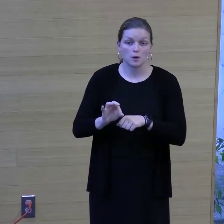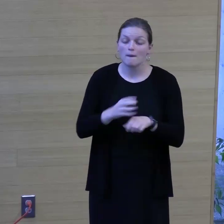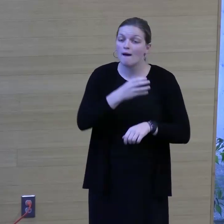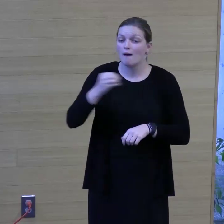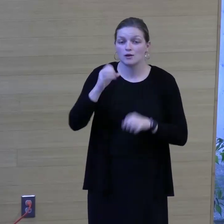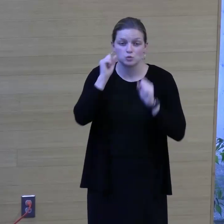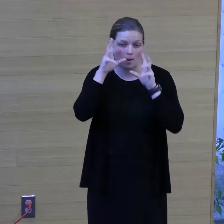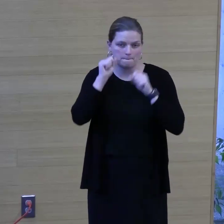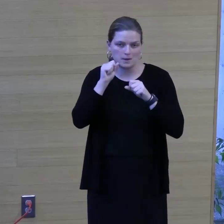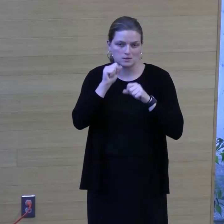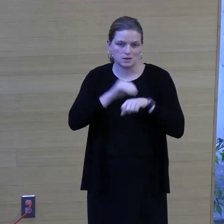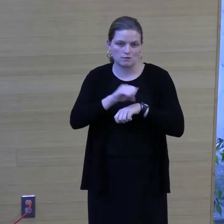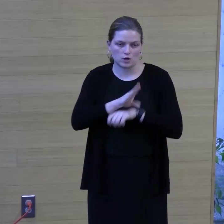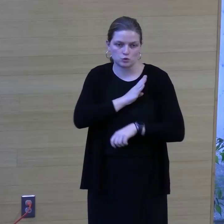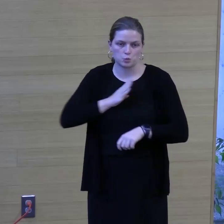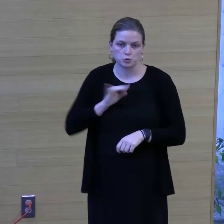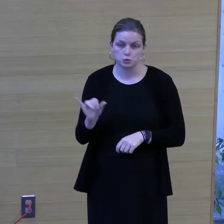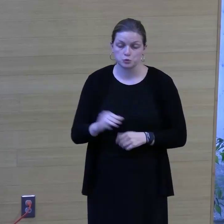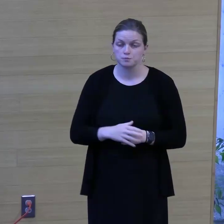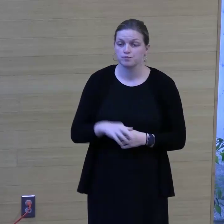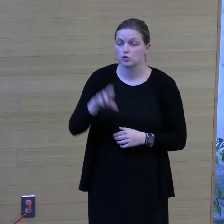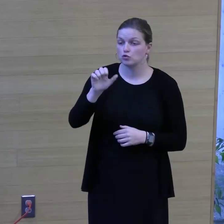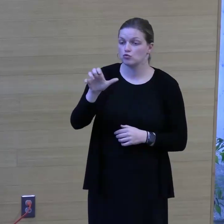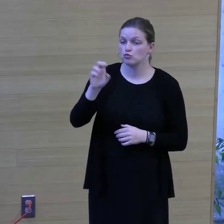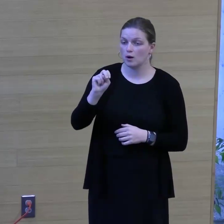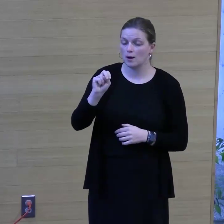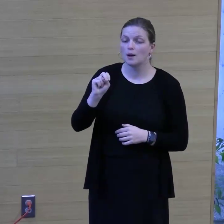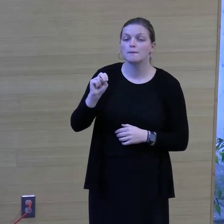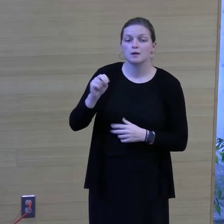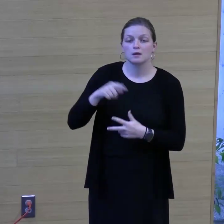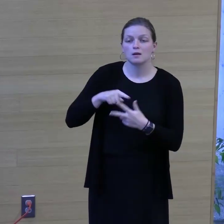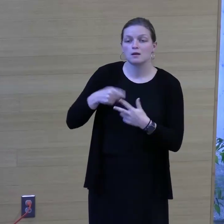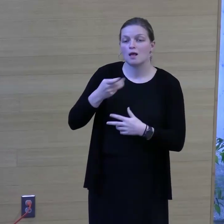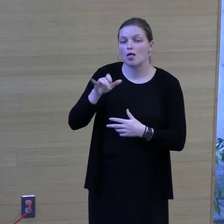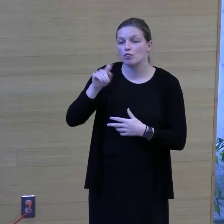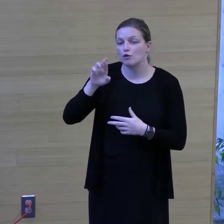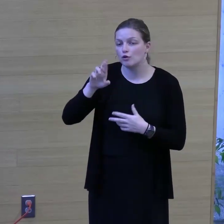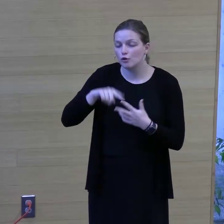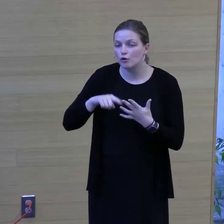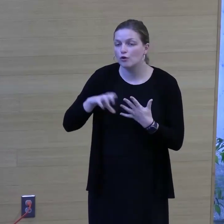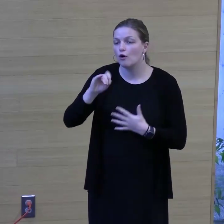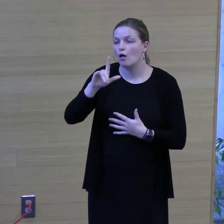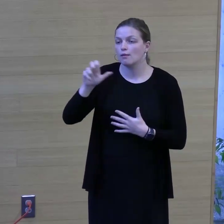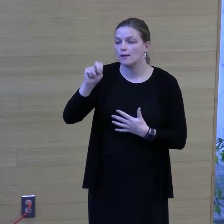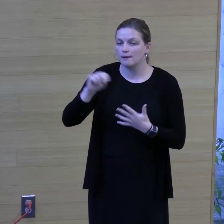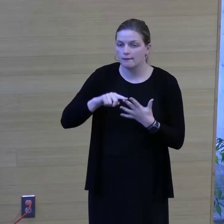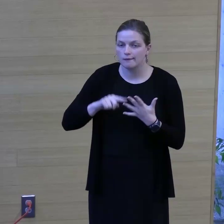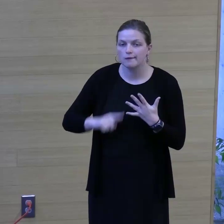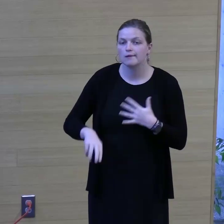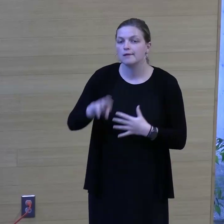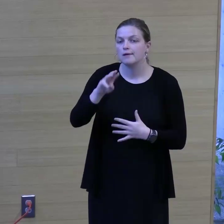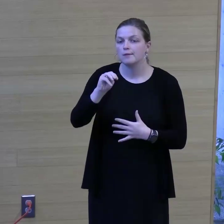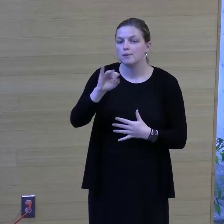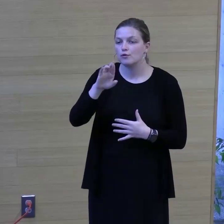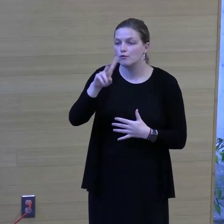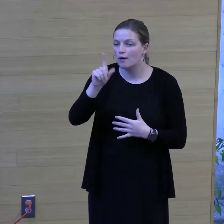to our amazing advisory board. Robin Wilson Beatty, Heather Watkins, Colleen Flanagan,